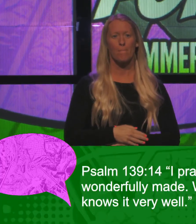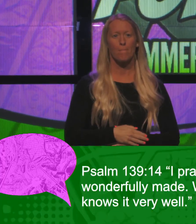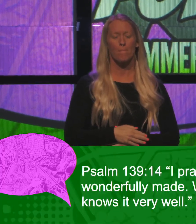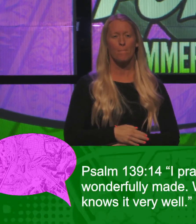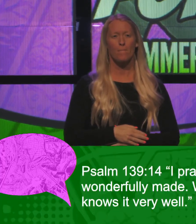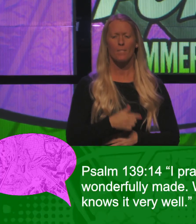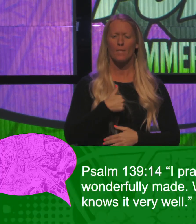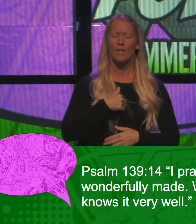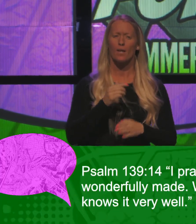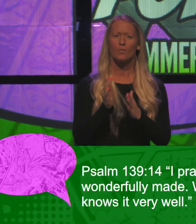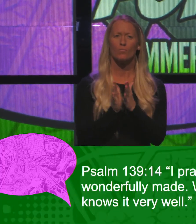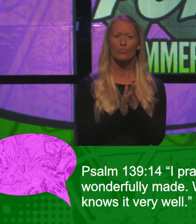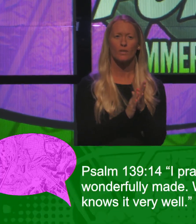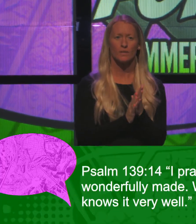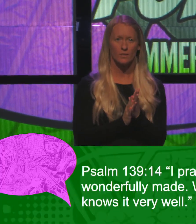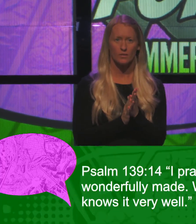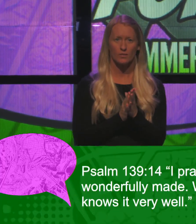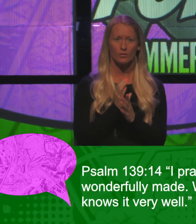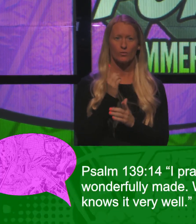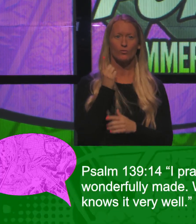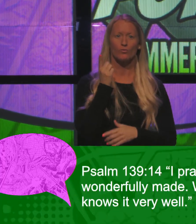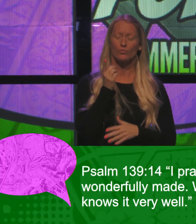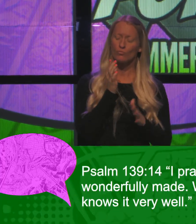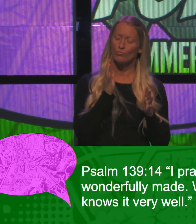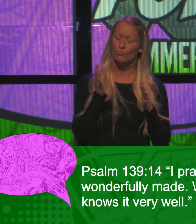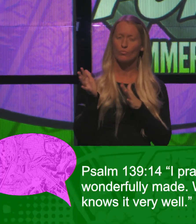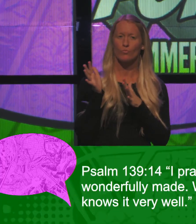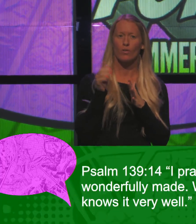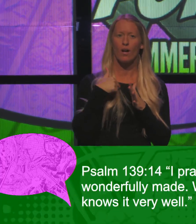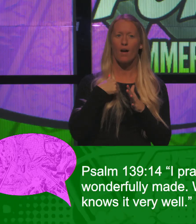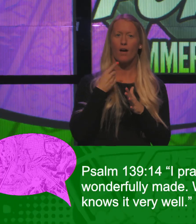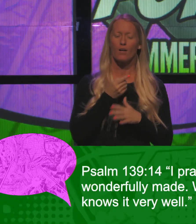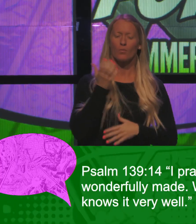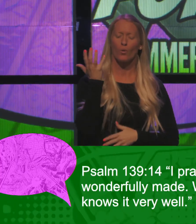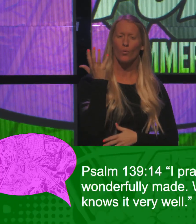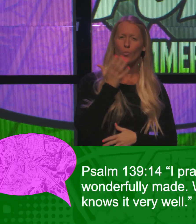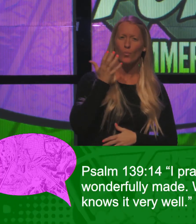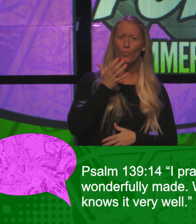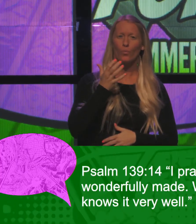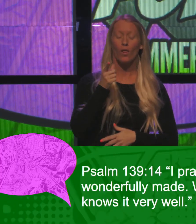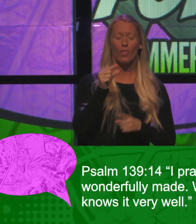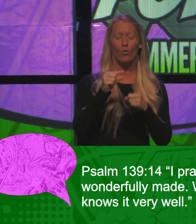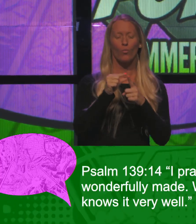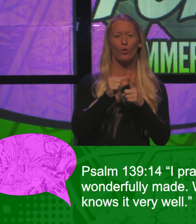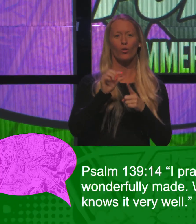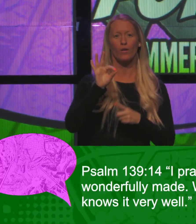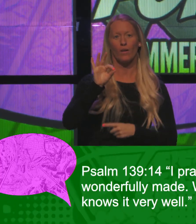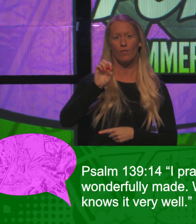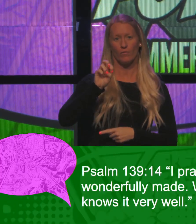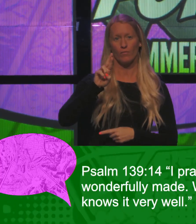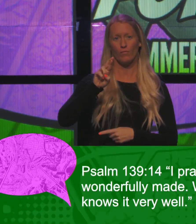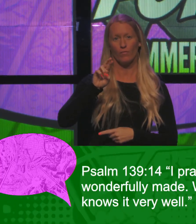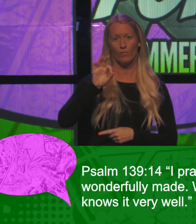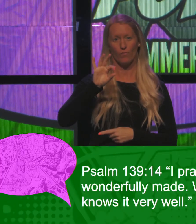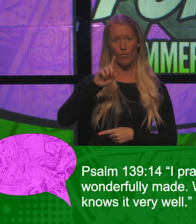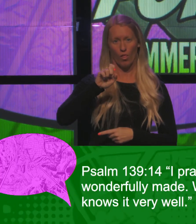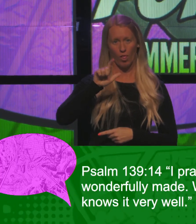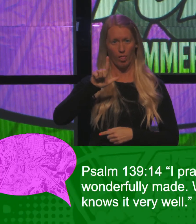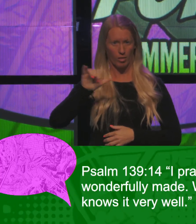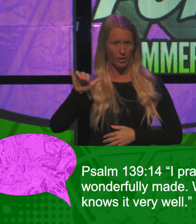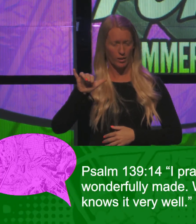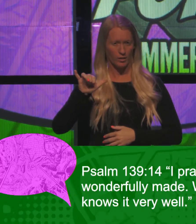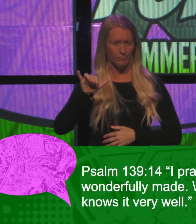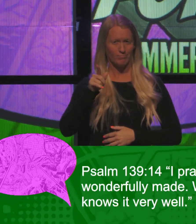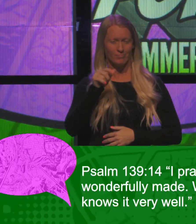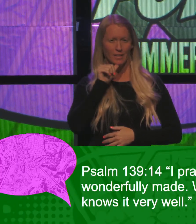I praise you, for I am fearfully and wonderfully made. That word fearfully, we don't use that a lot. I